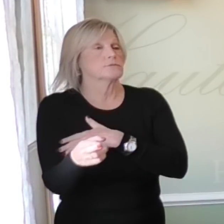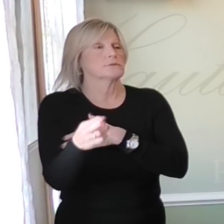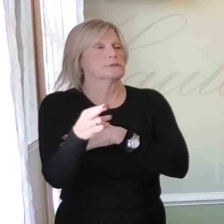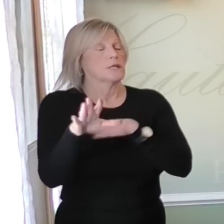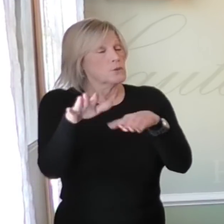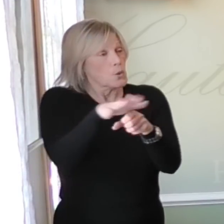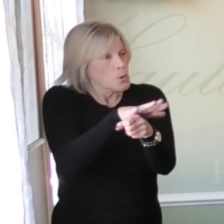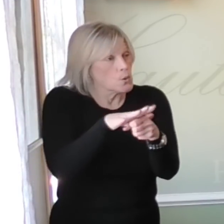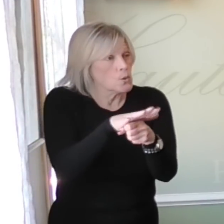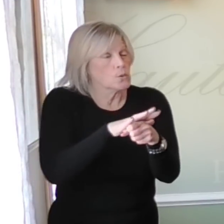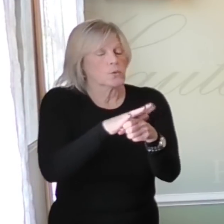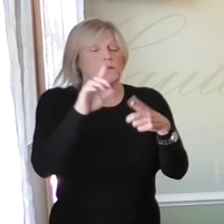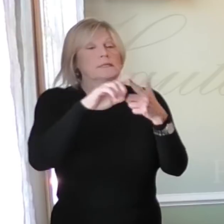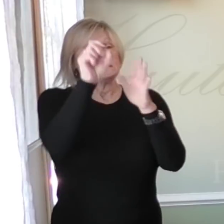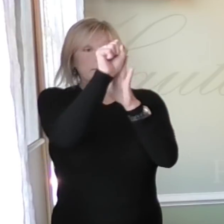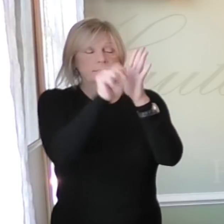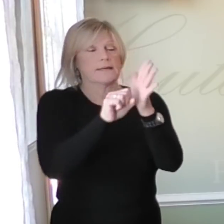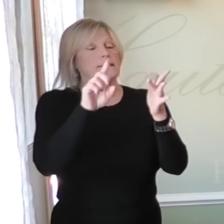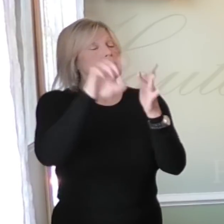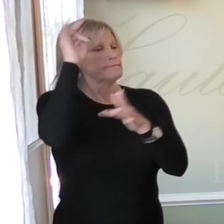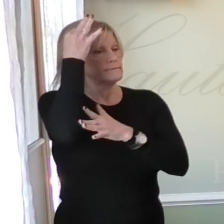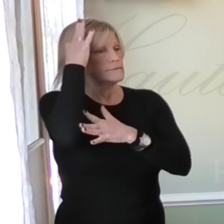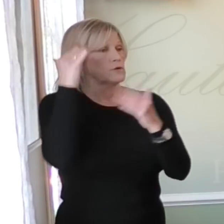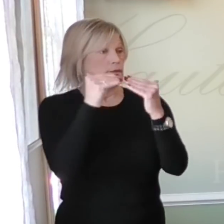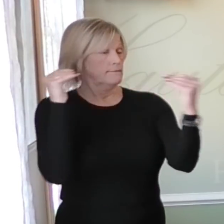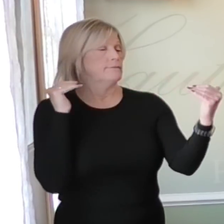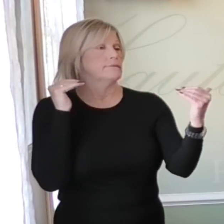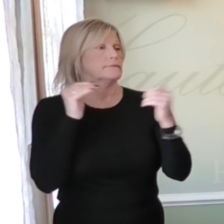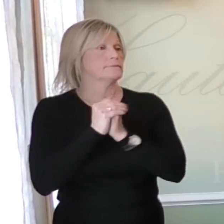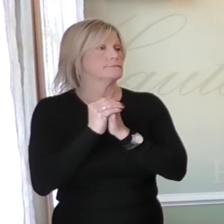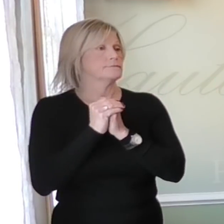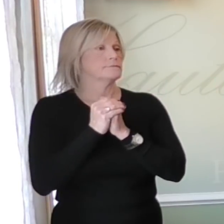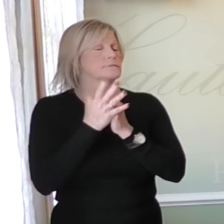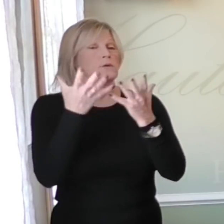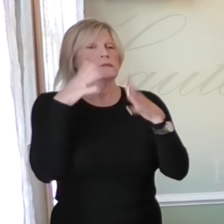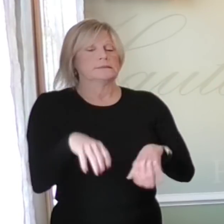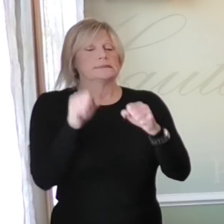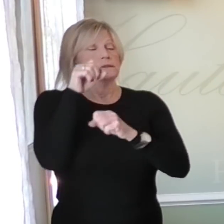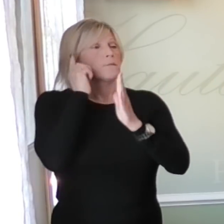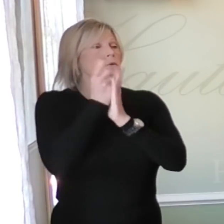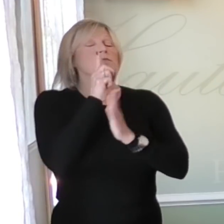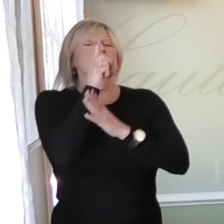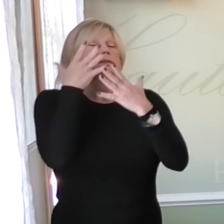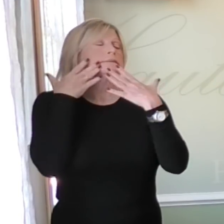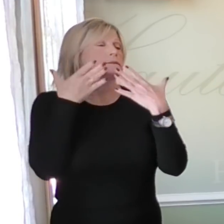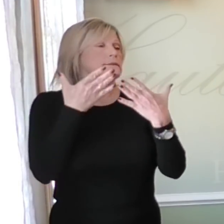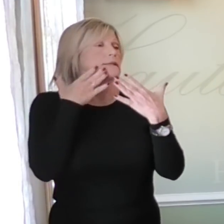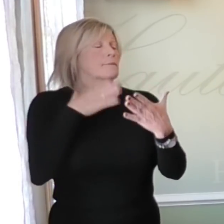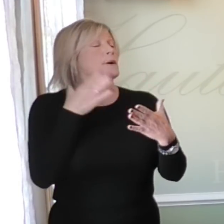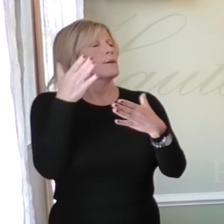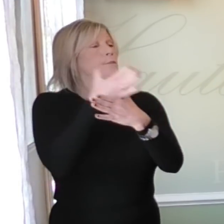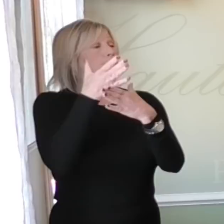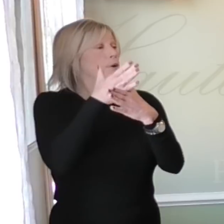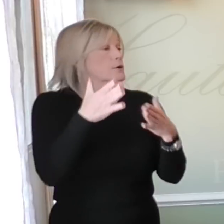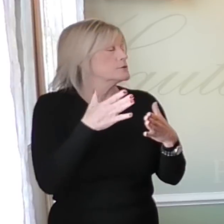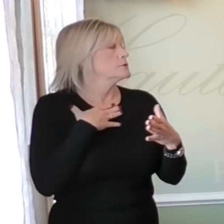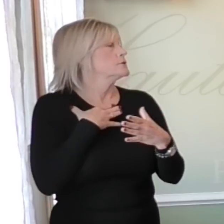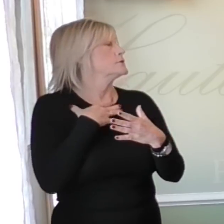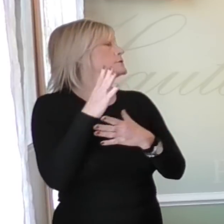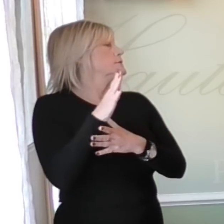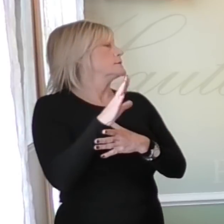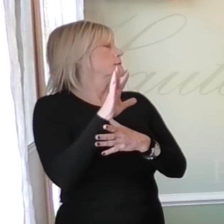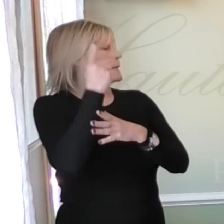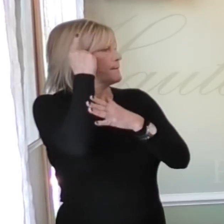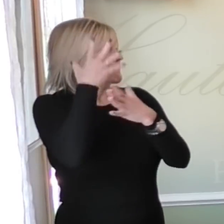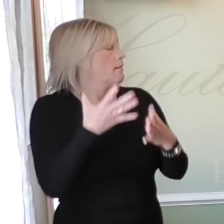the local, state, and federal level. And I want to take this moment to really thank my partners and colleagues on the